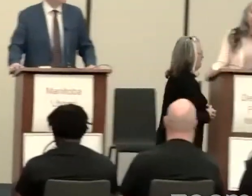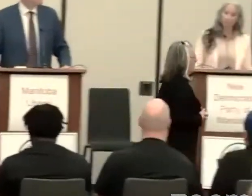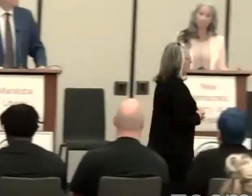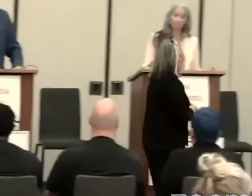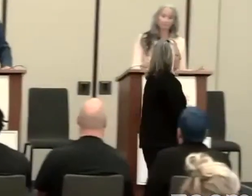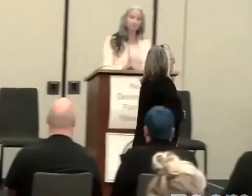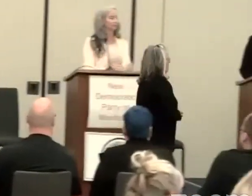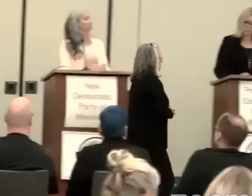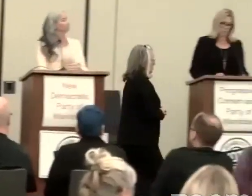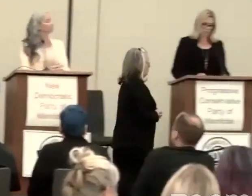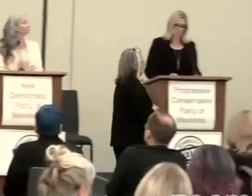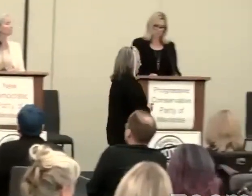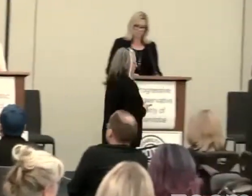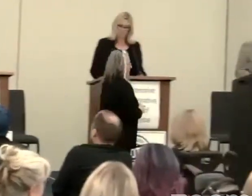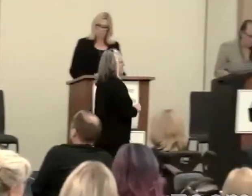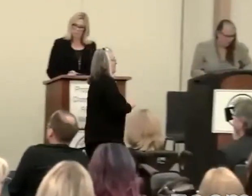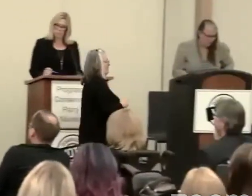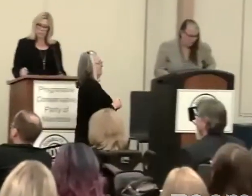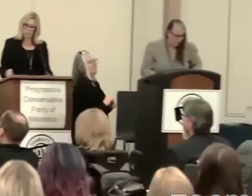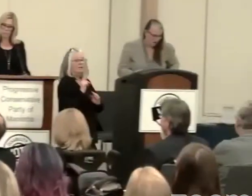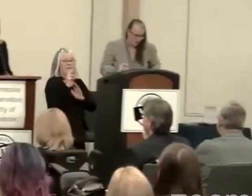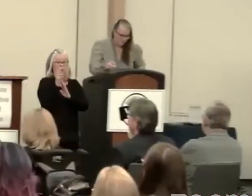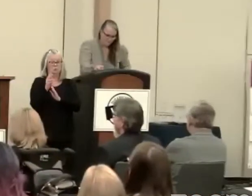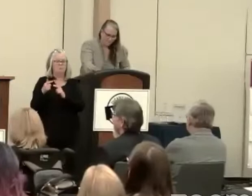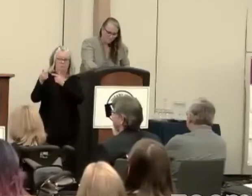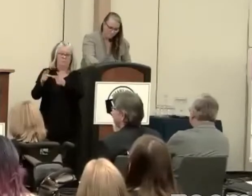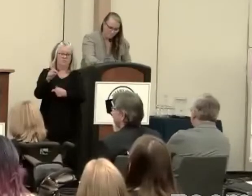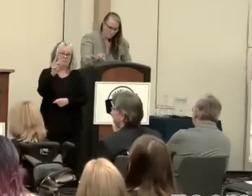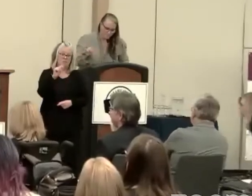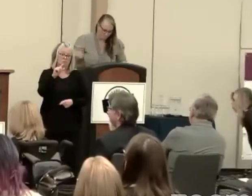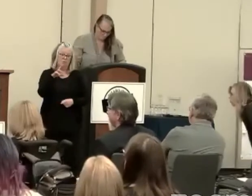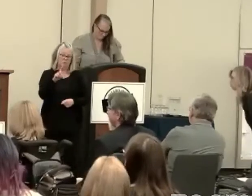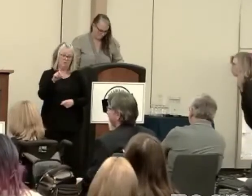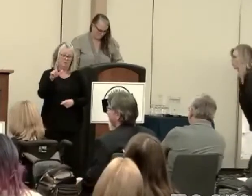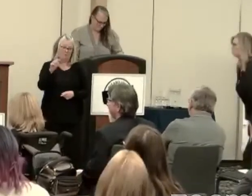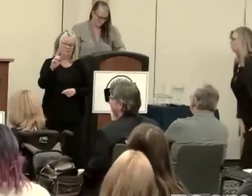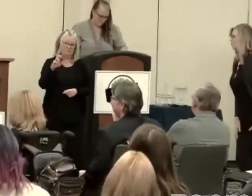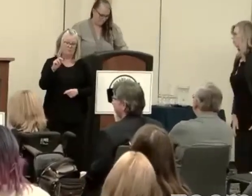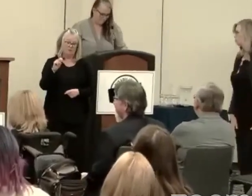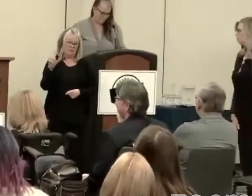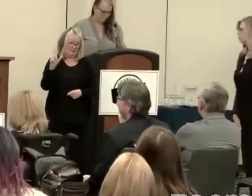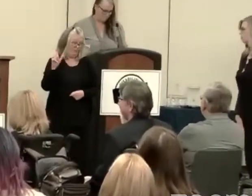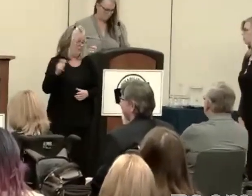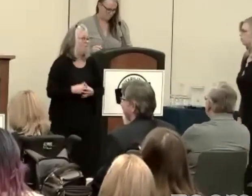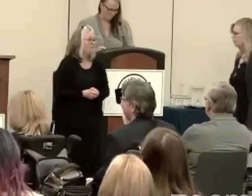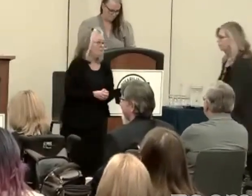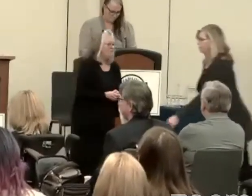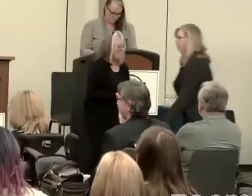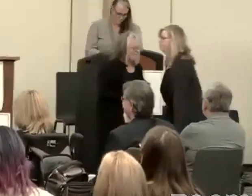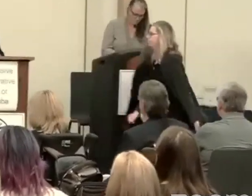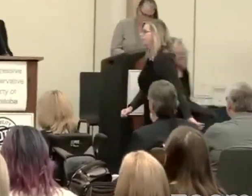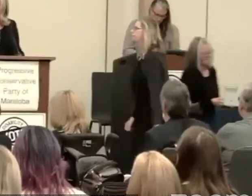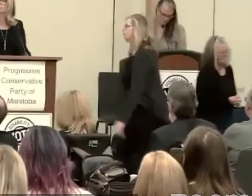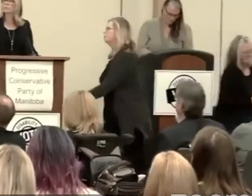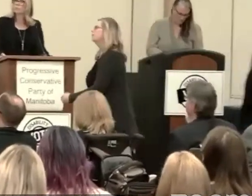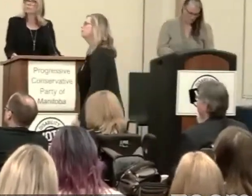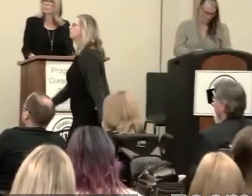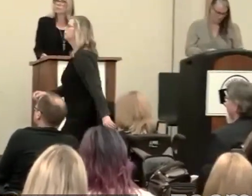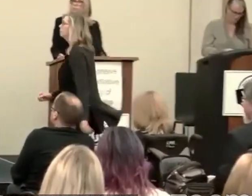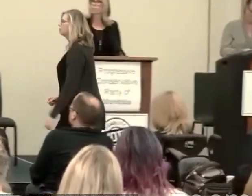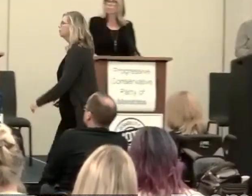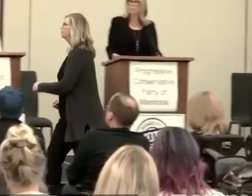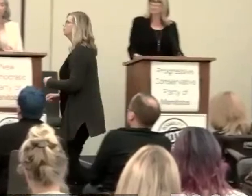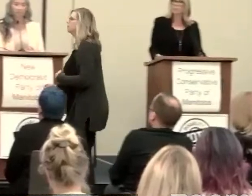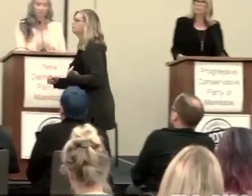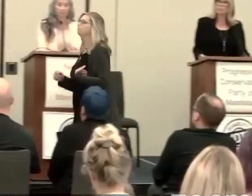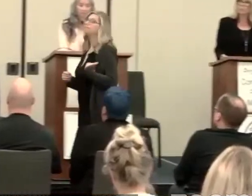The next 2 minutes belong to Dougal Lamont from the Liberal Party. Look, Manitoba Liberals are committed to rebuilding the Manitoba Public Services.